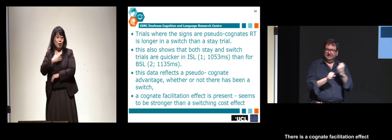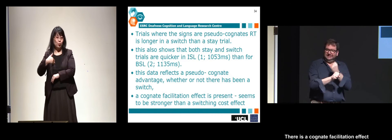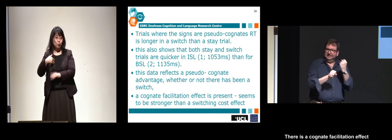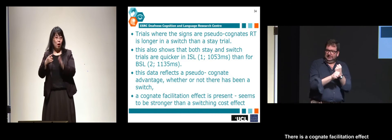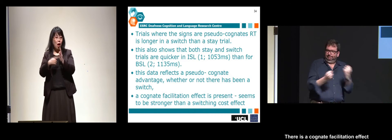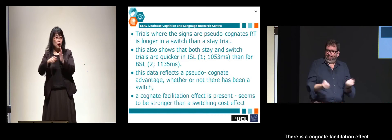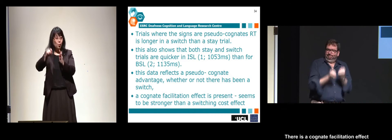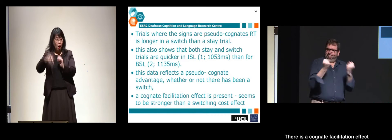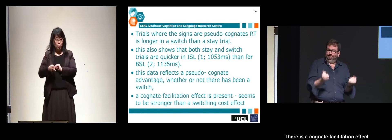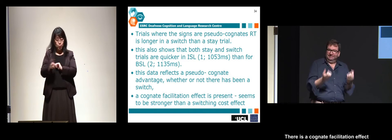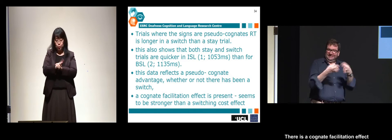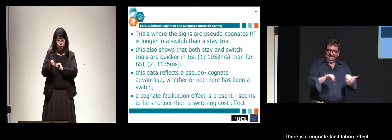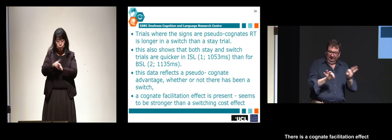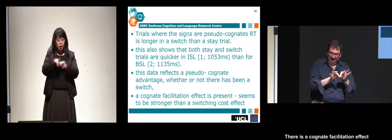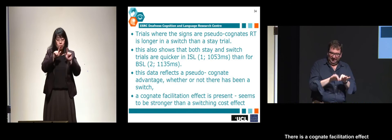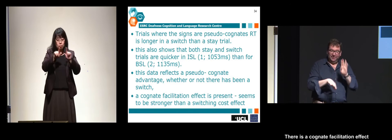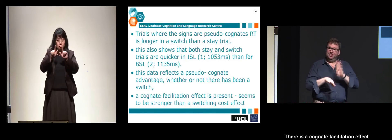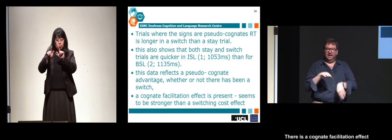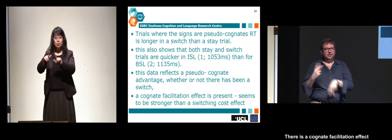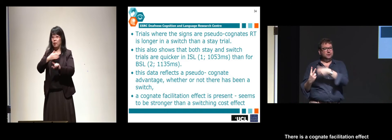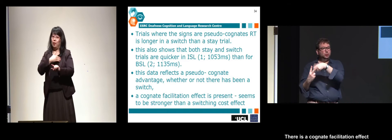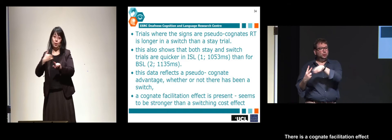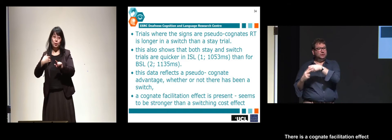cognate facilitation effect,